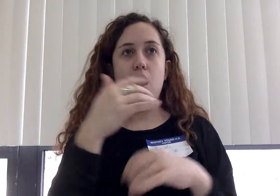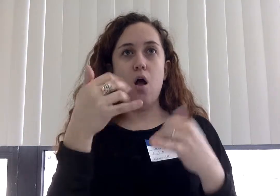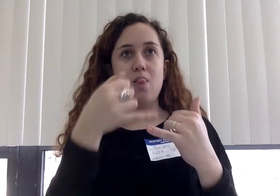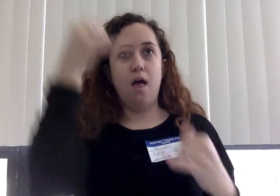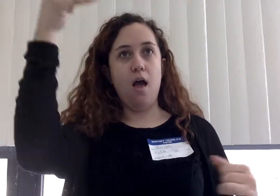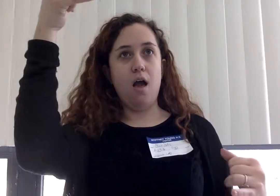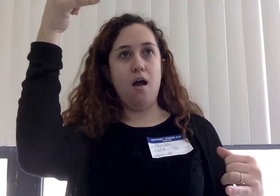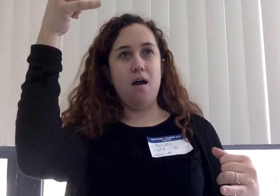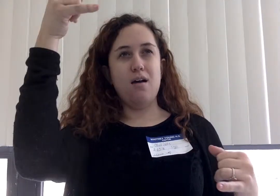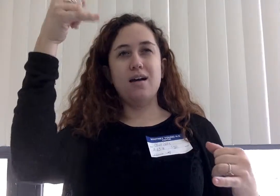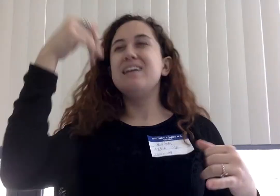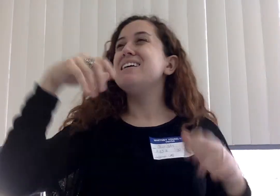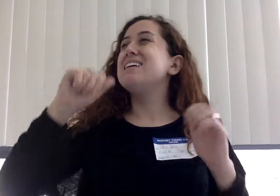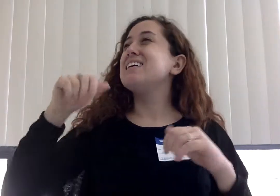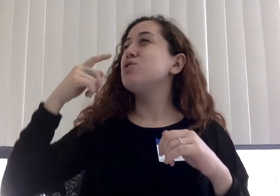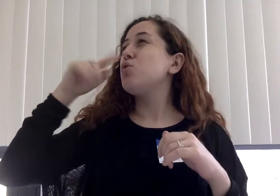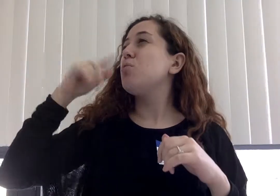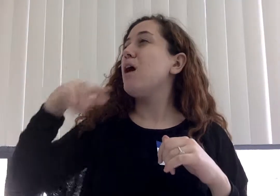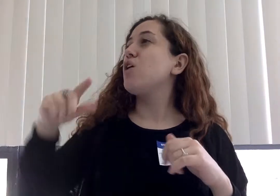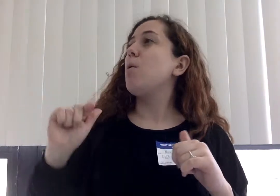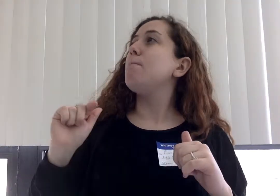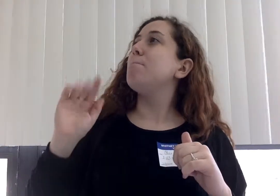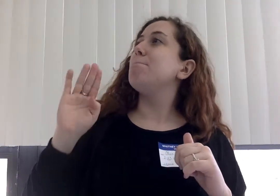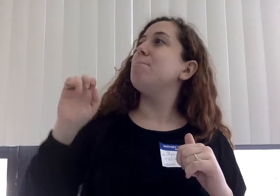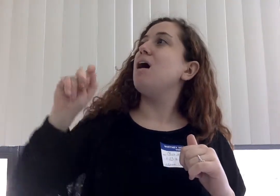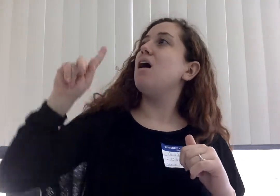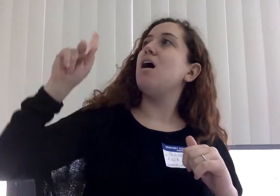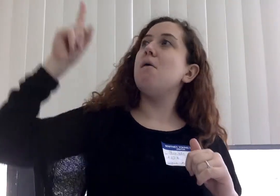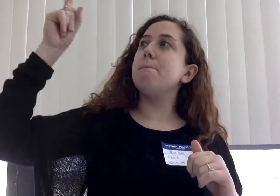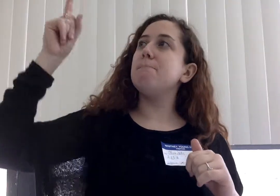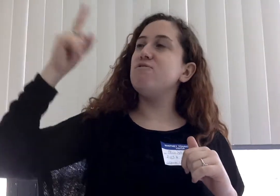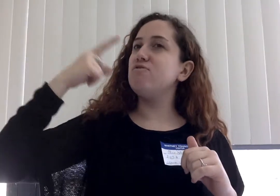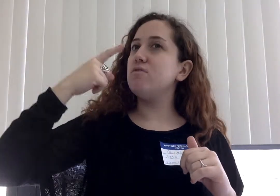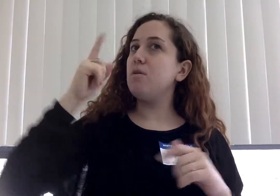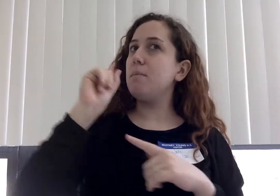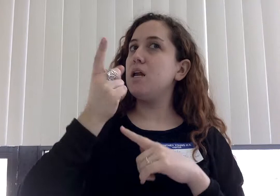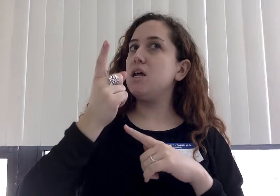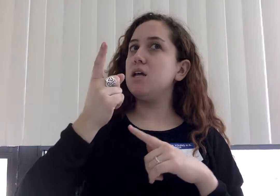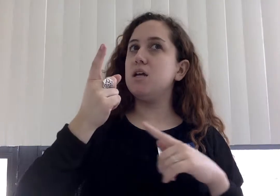those. second? Can I go up Yeah, like to where the asymptote is. here?